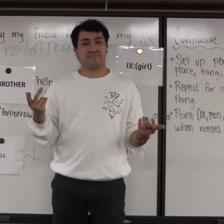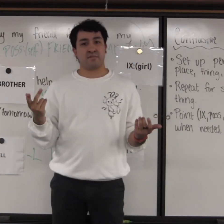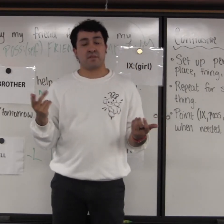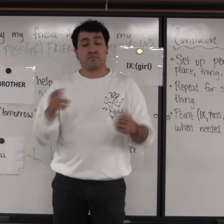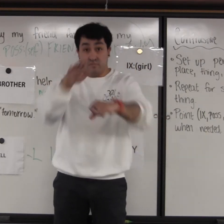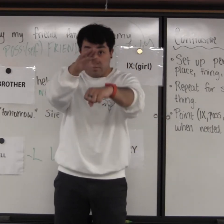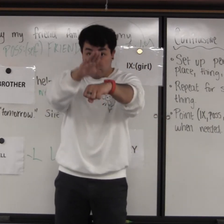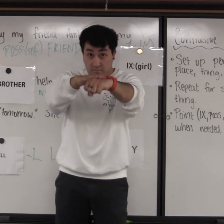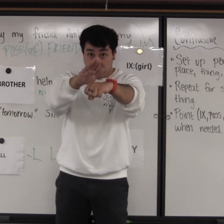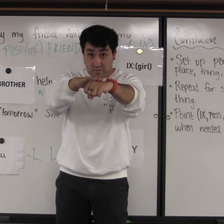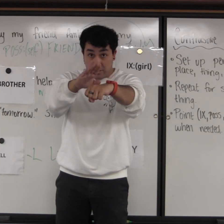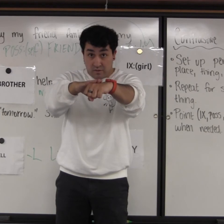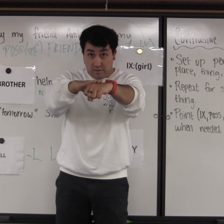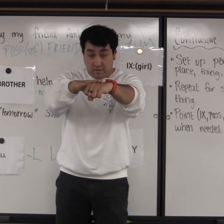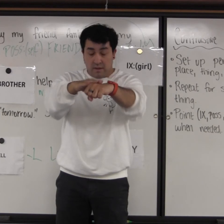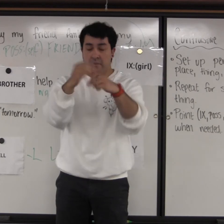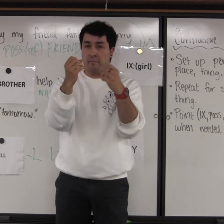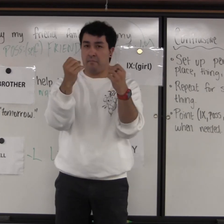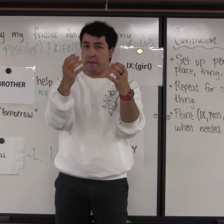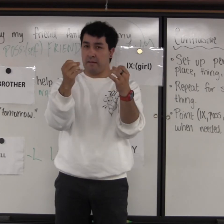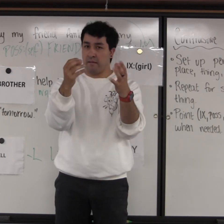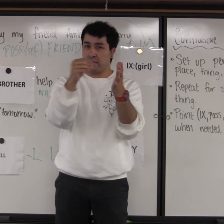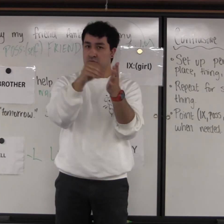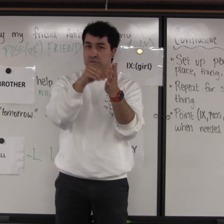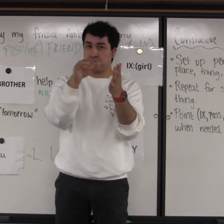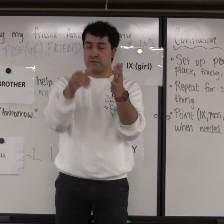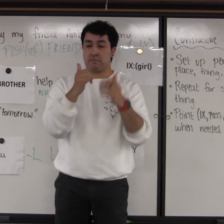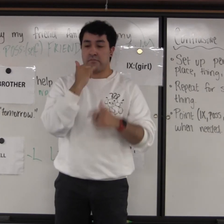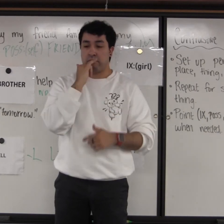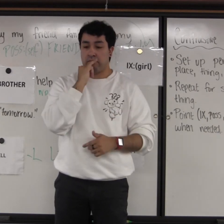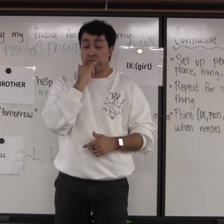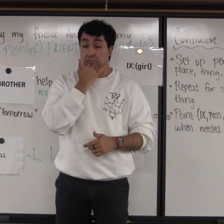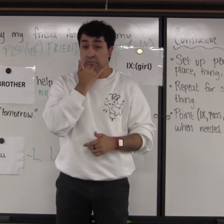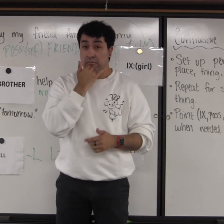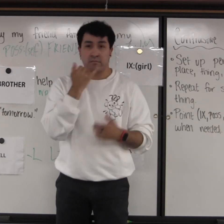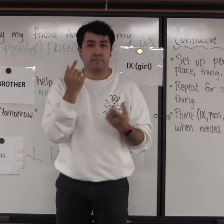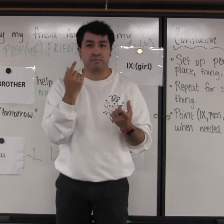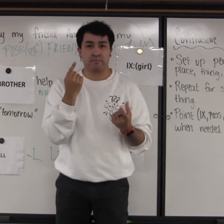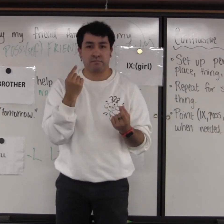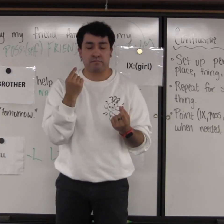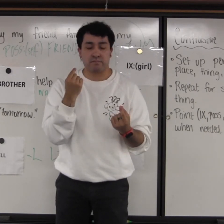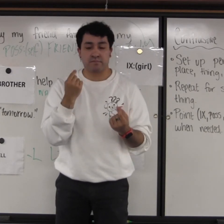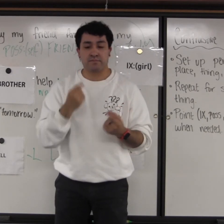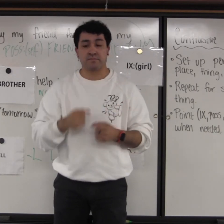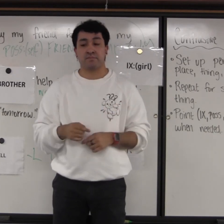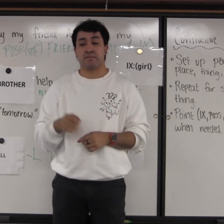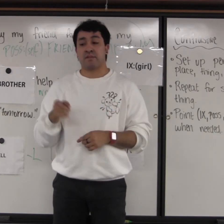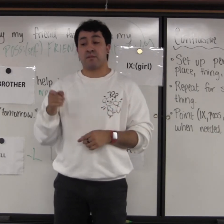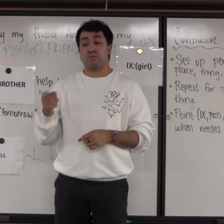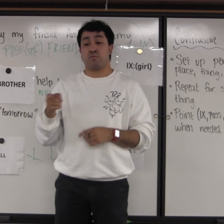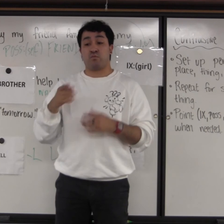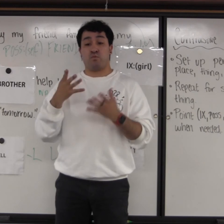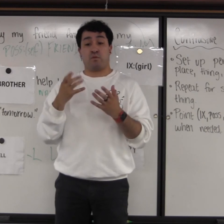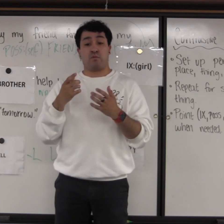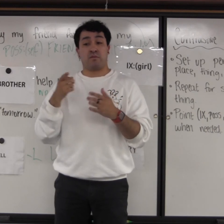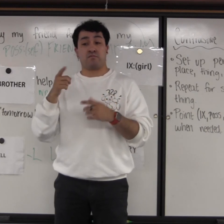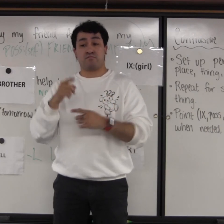la. A big warning though, many students do make some mistakes, and what they intend to sometimes do